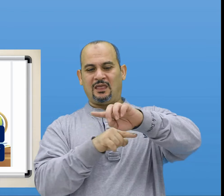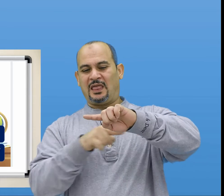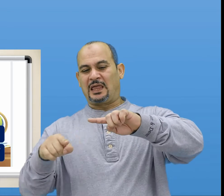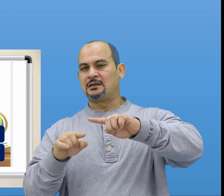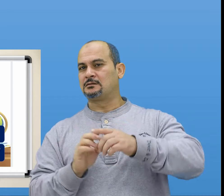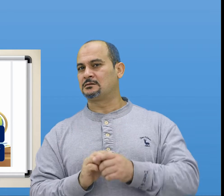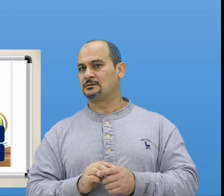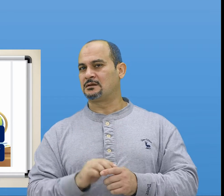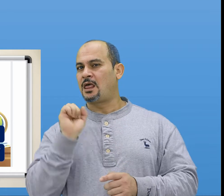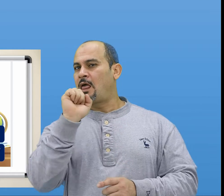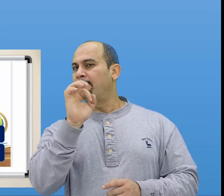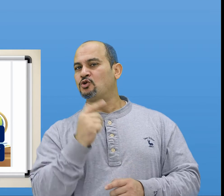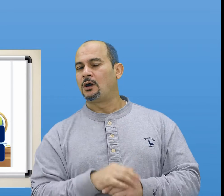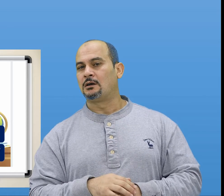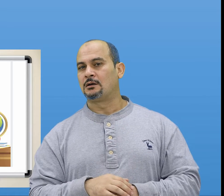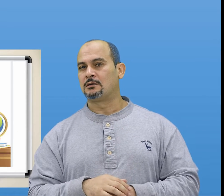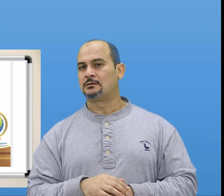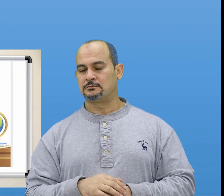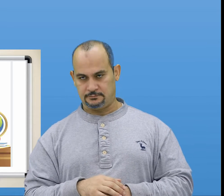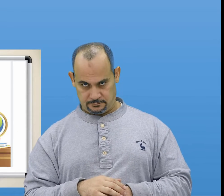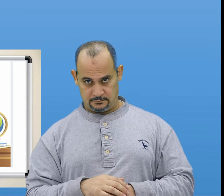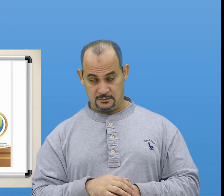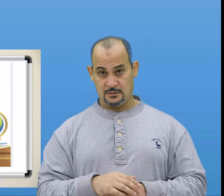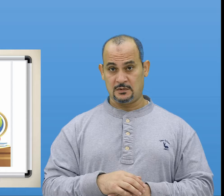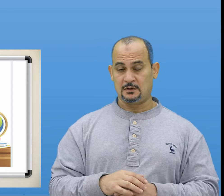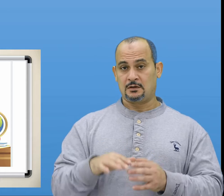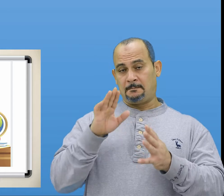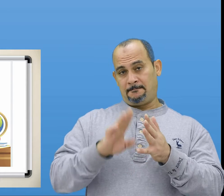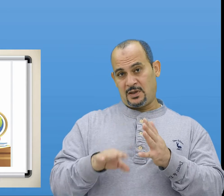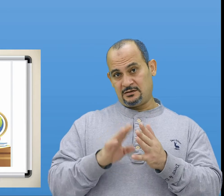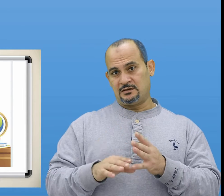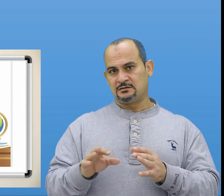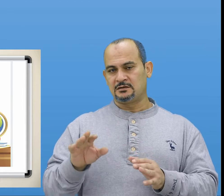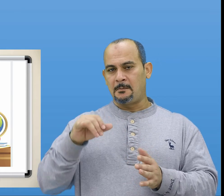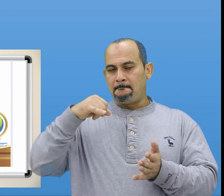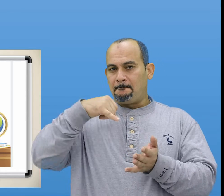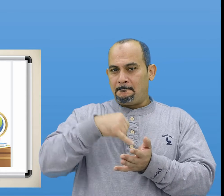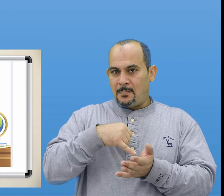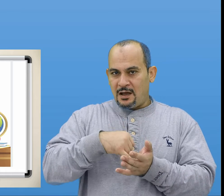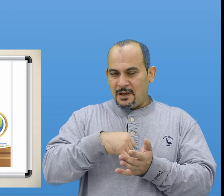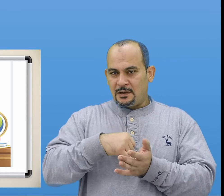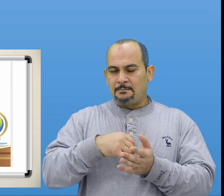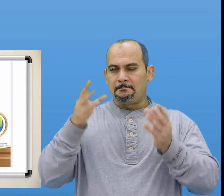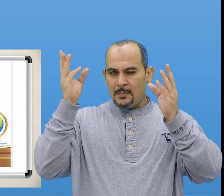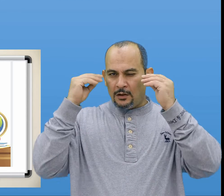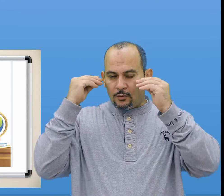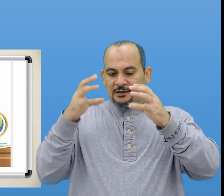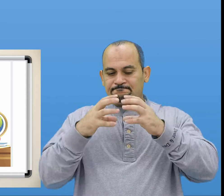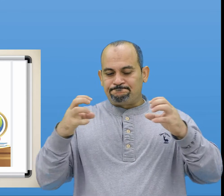related together. That's it. Let's go next to this picture here. What do you think? Can you see the picture? You have a